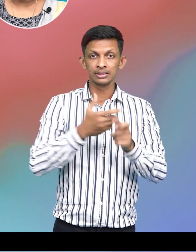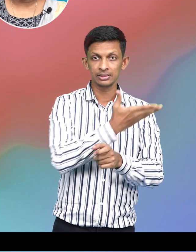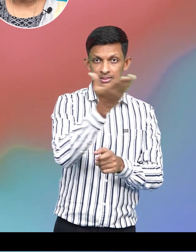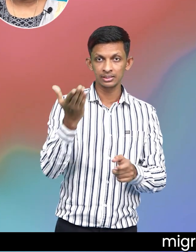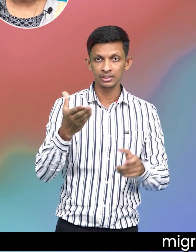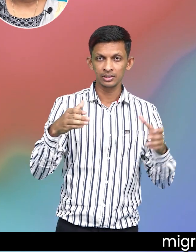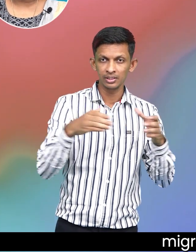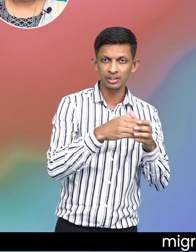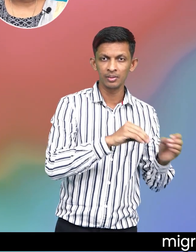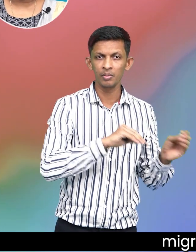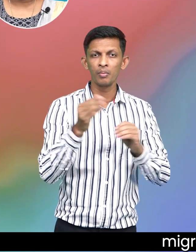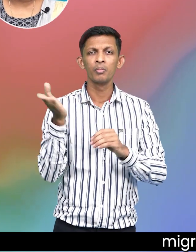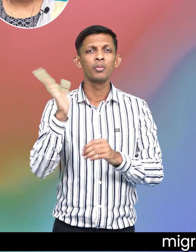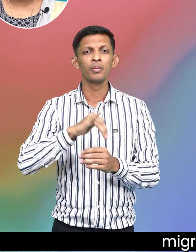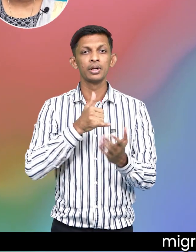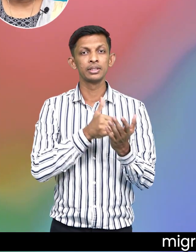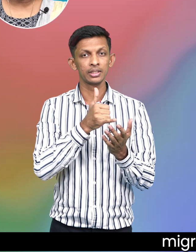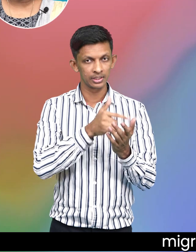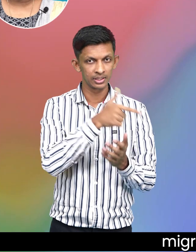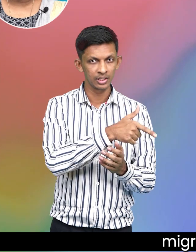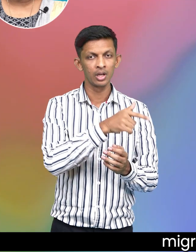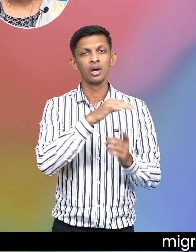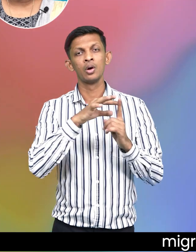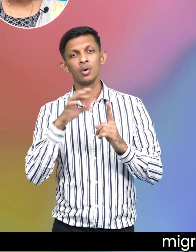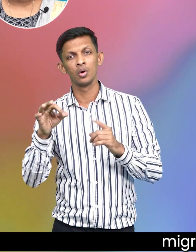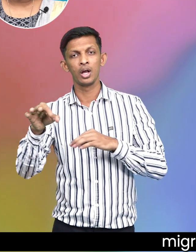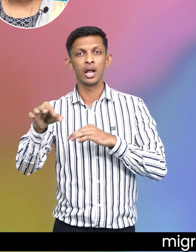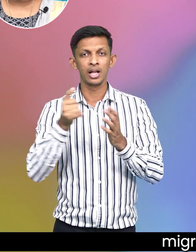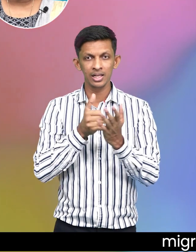Some people migrate from rural to rural.